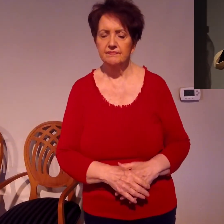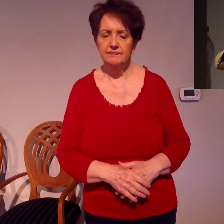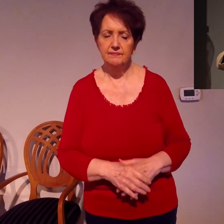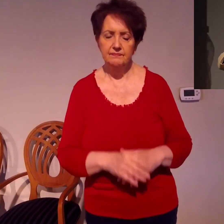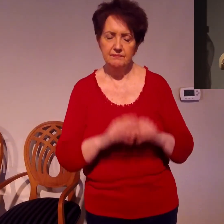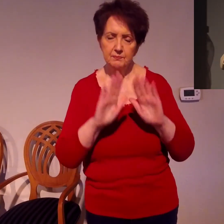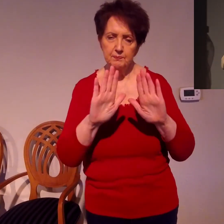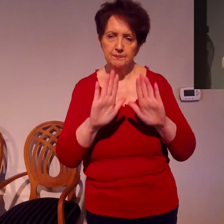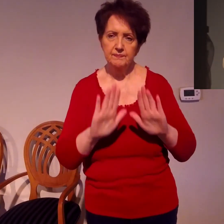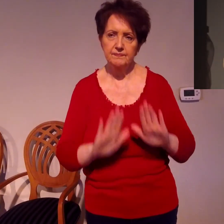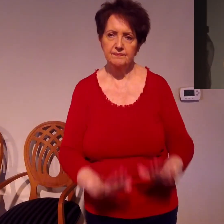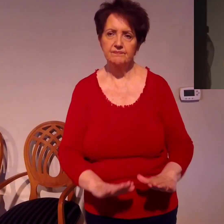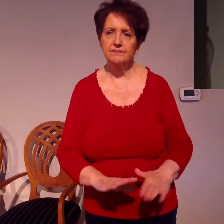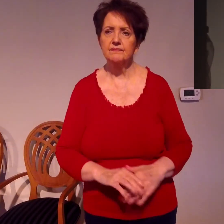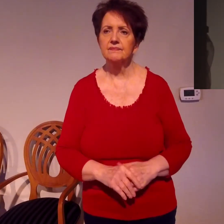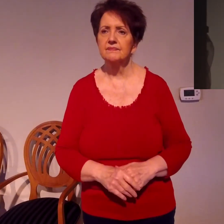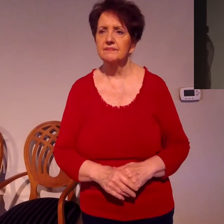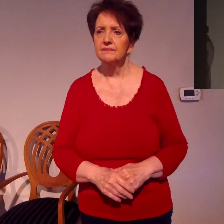magnificently.